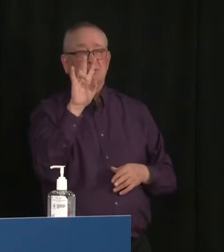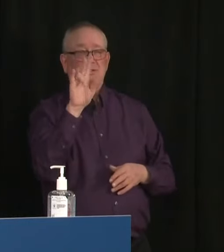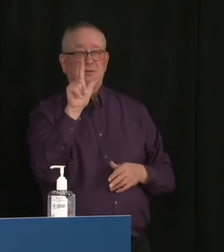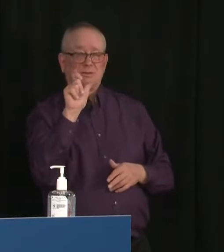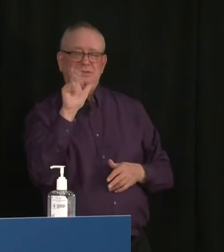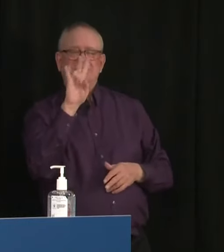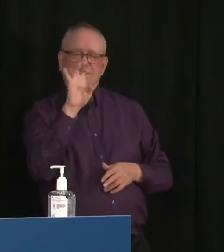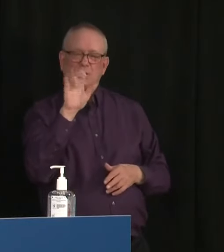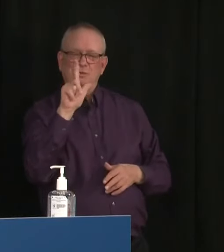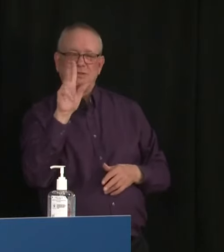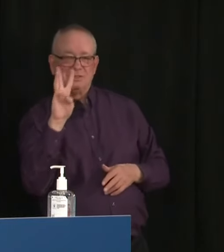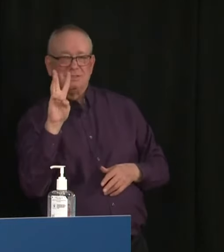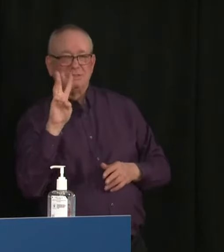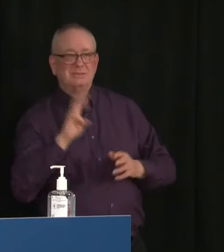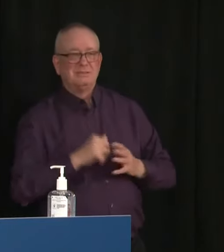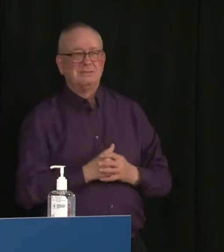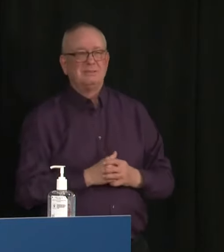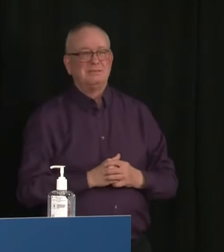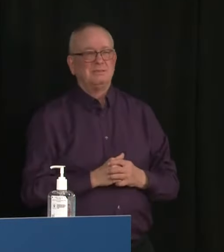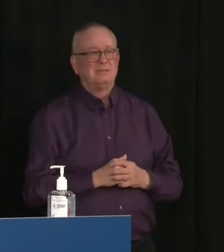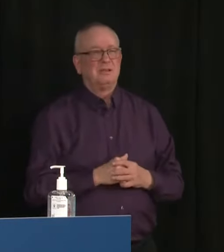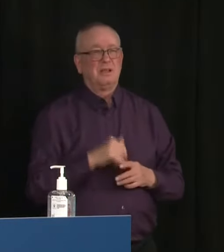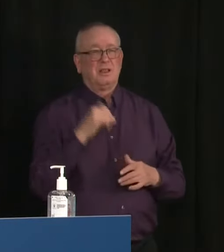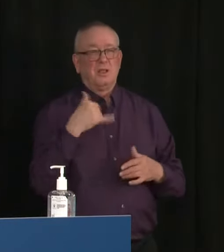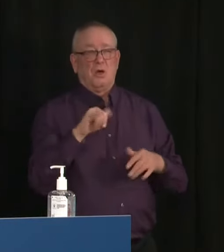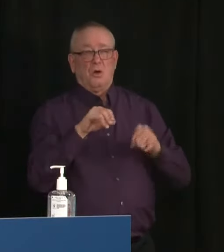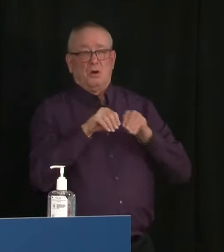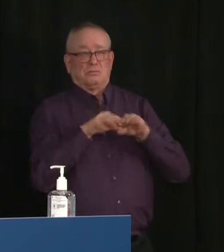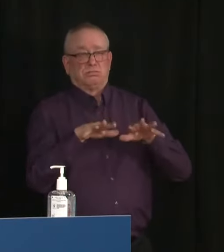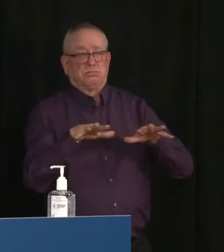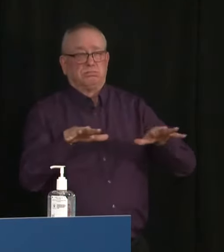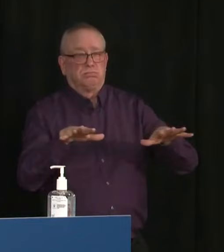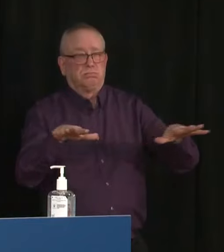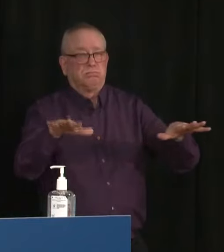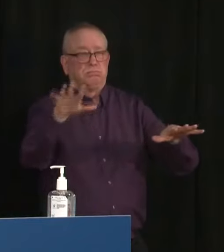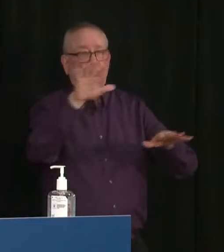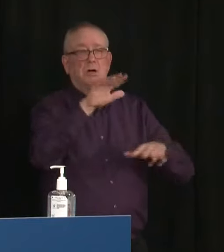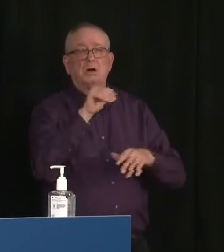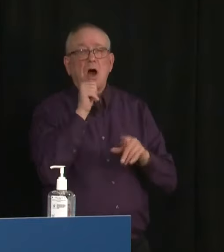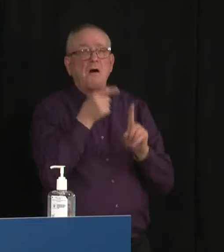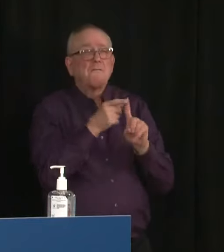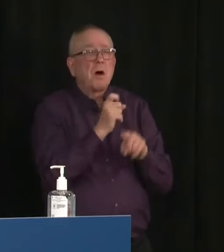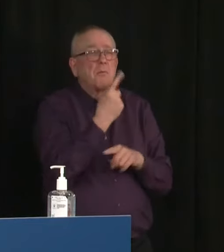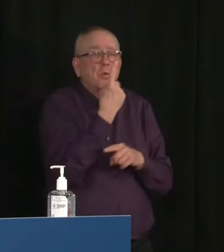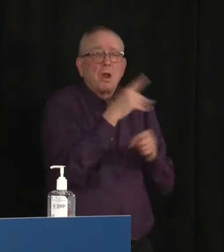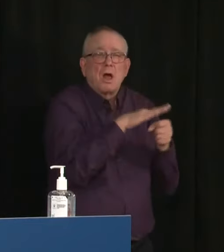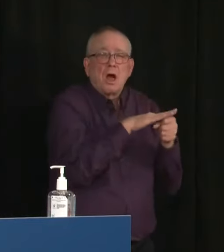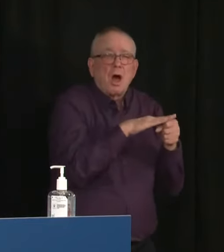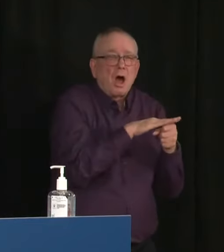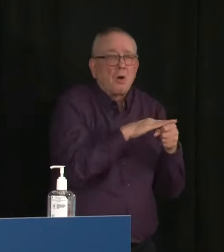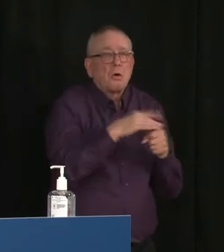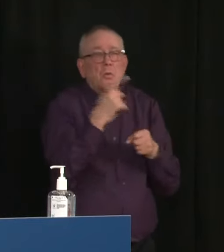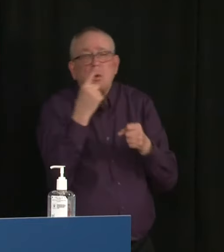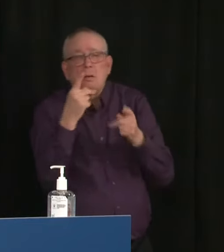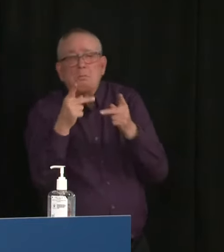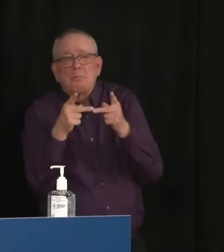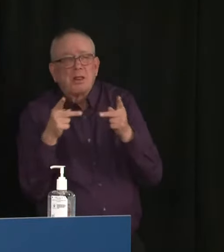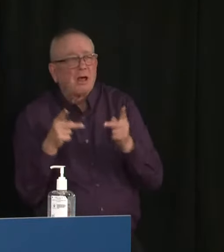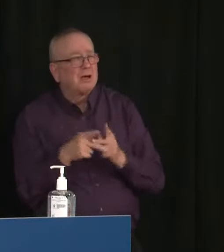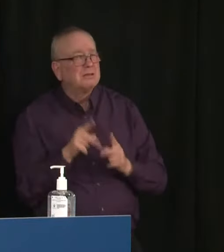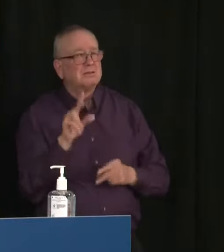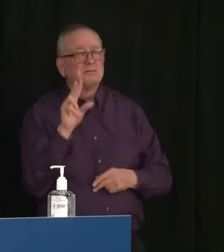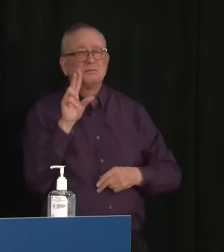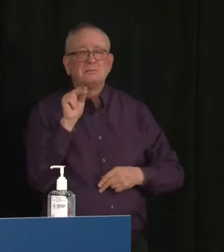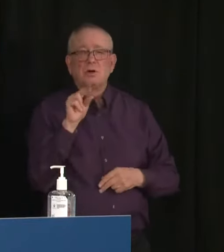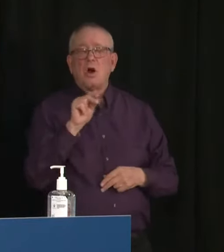cause. Instead, the virus is spreading through all of us and the many in-person get-togethers, meetups, and other